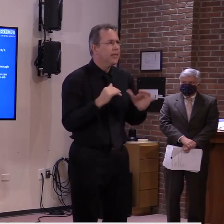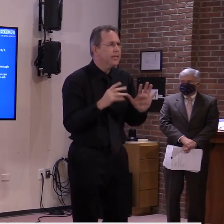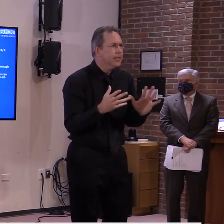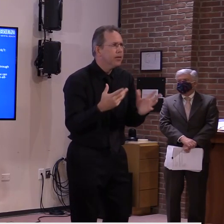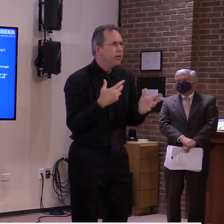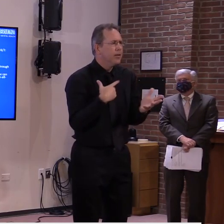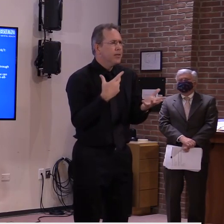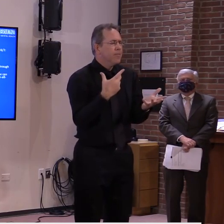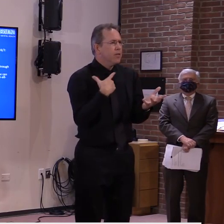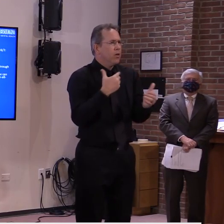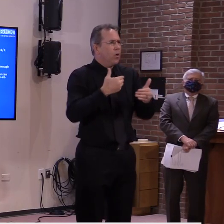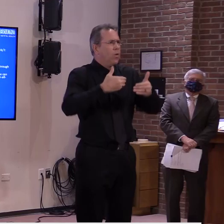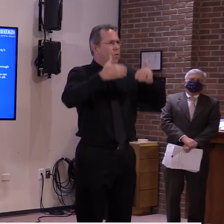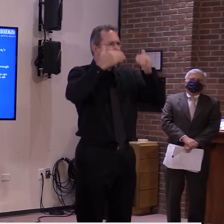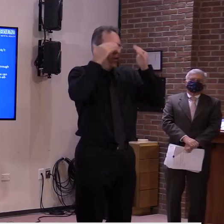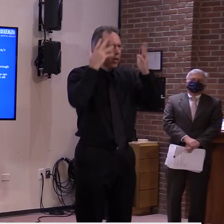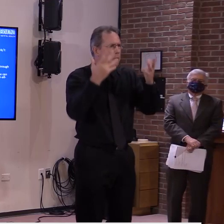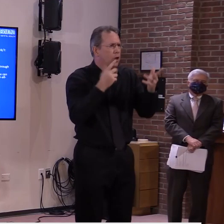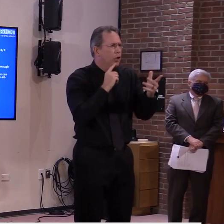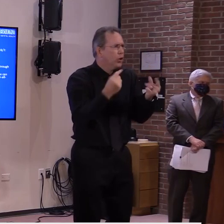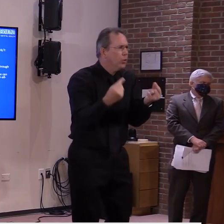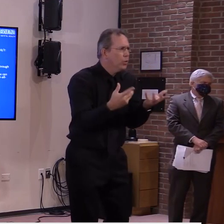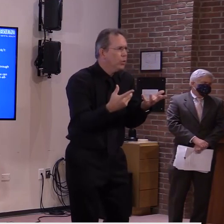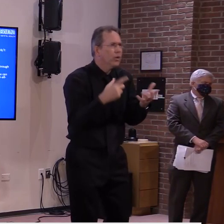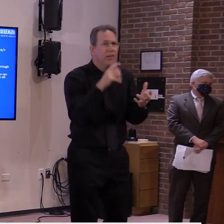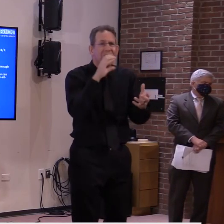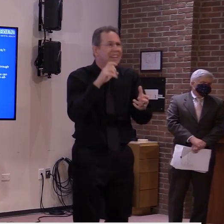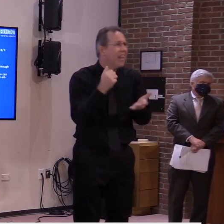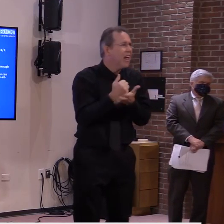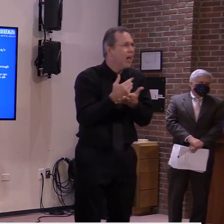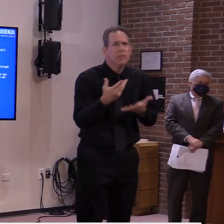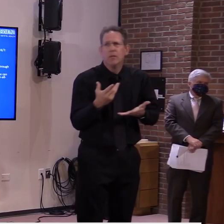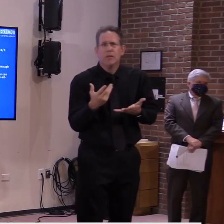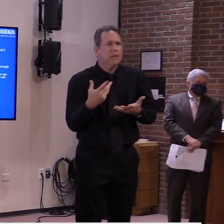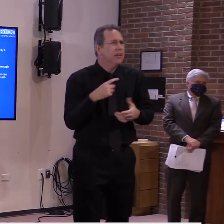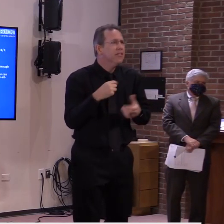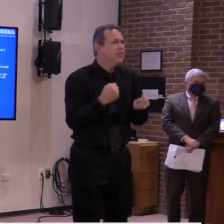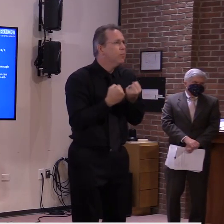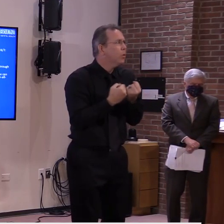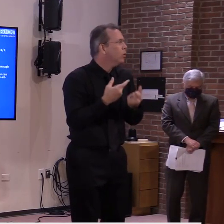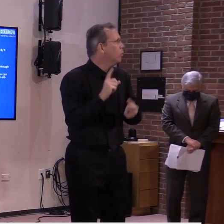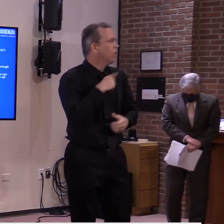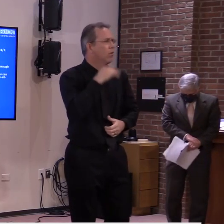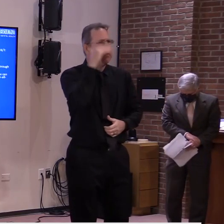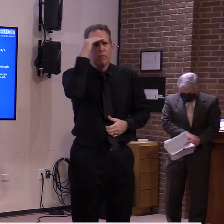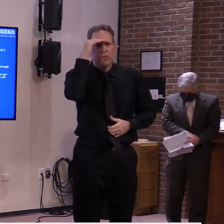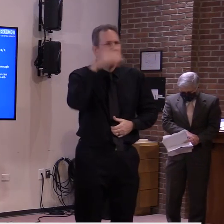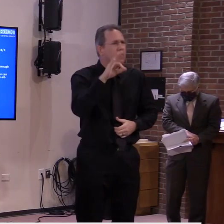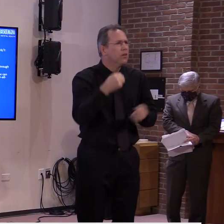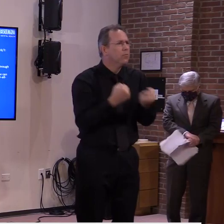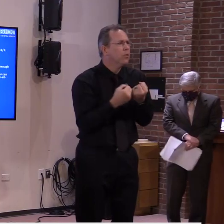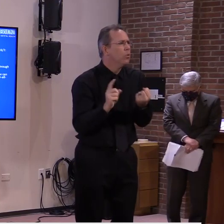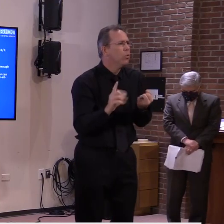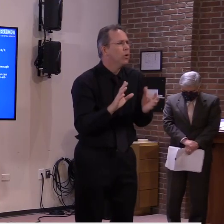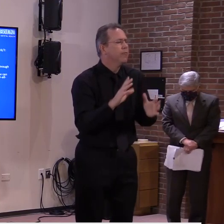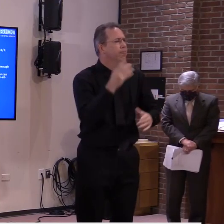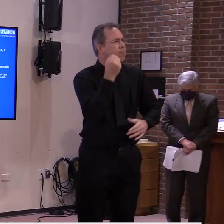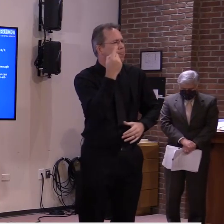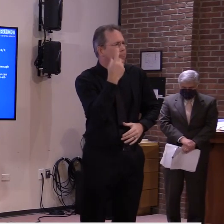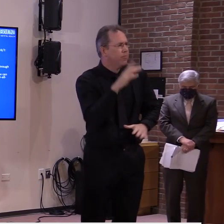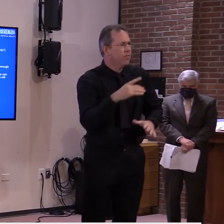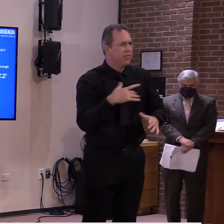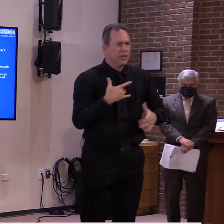help can be very supportive. But I know that's not always easy. Unfortunately, there is still stigma around mental